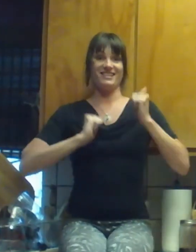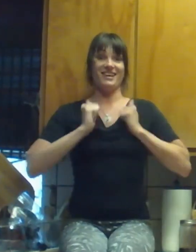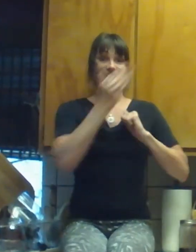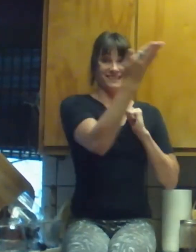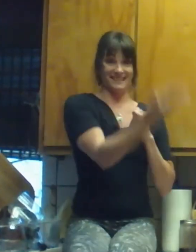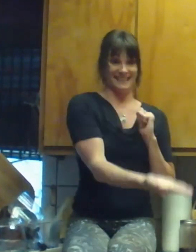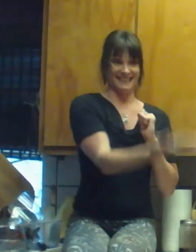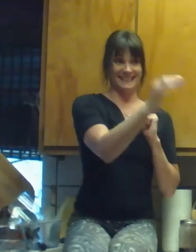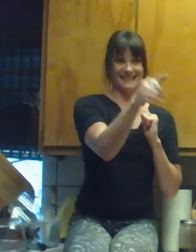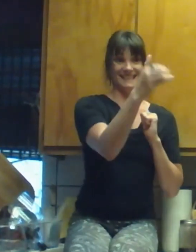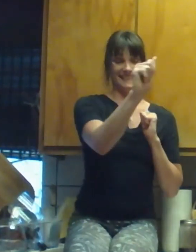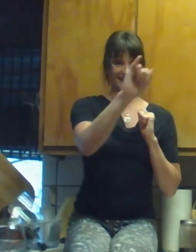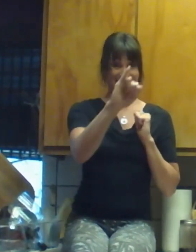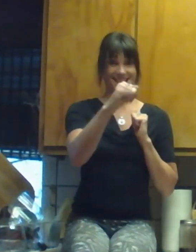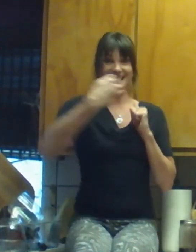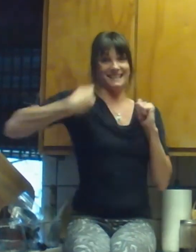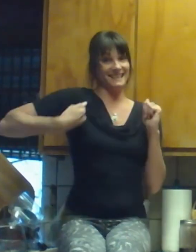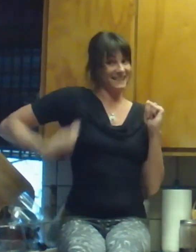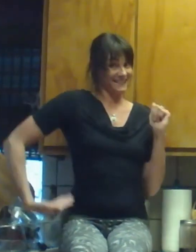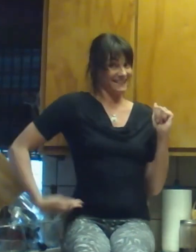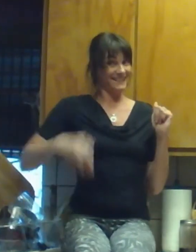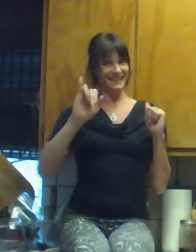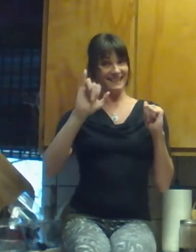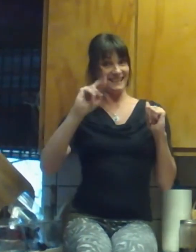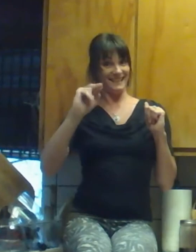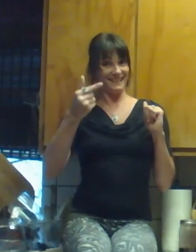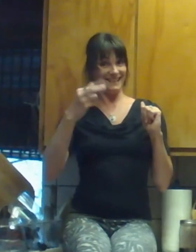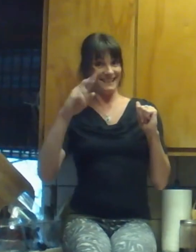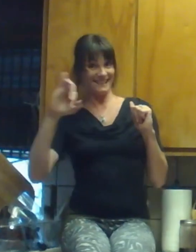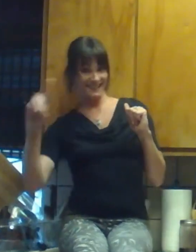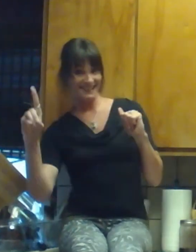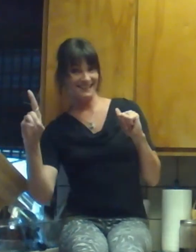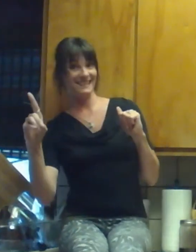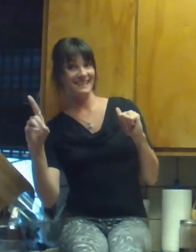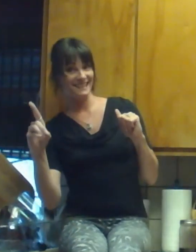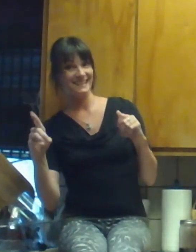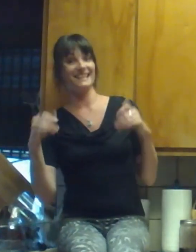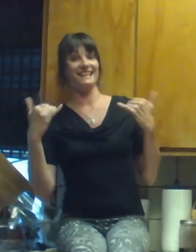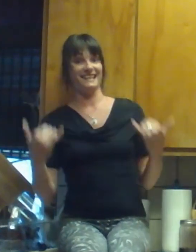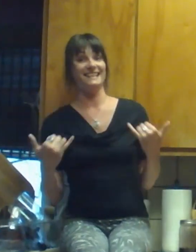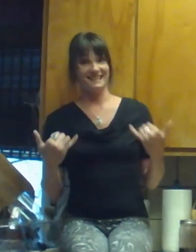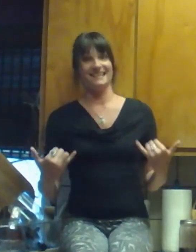and this has been What You Do.